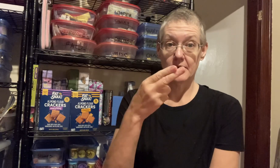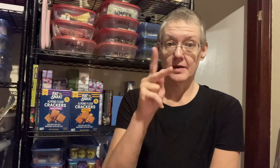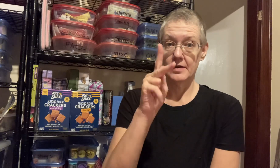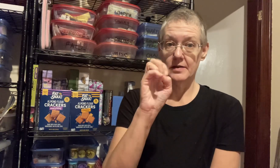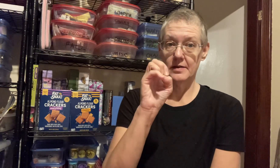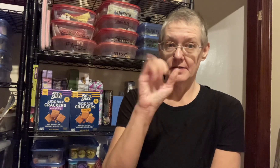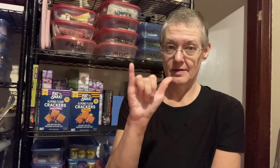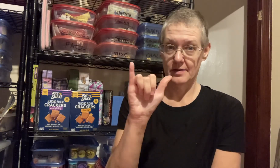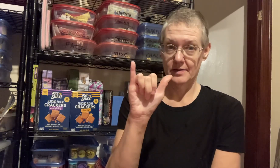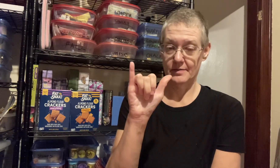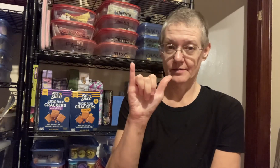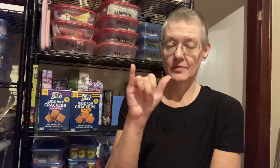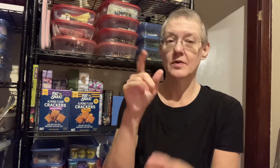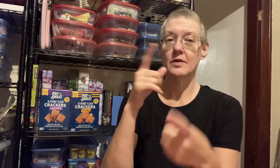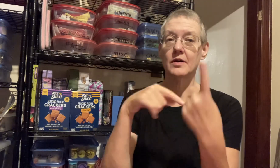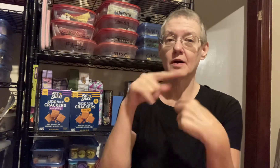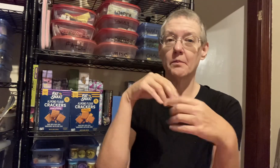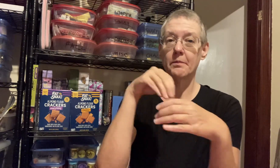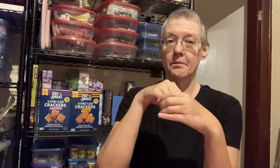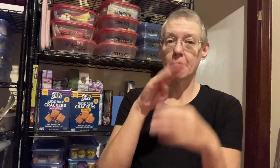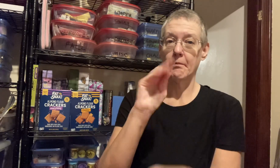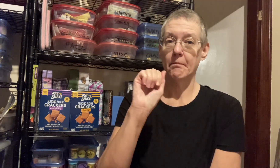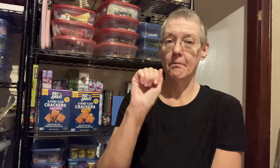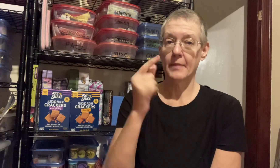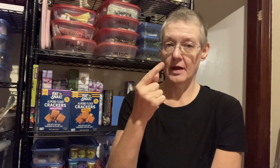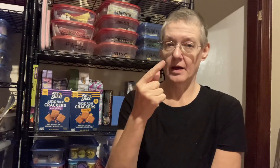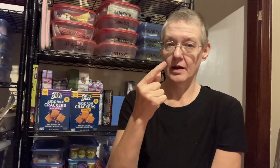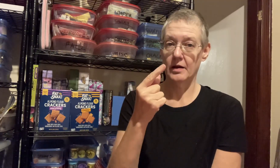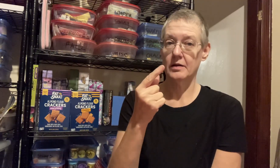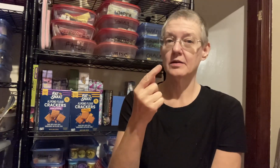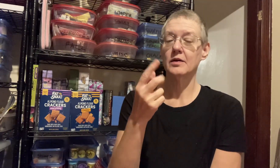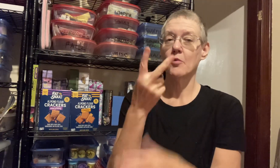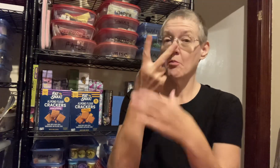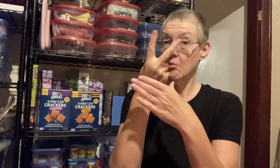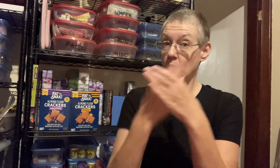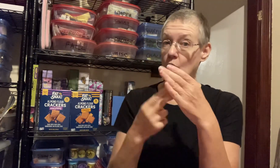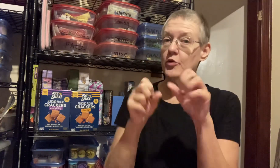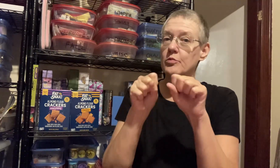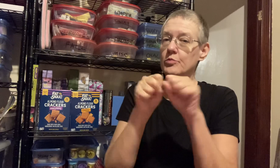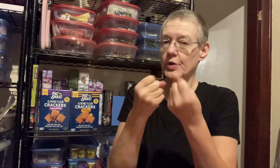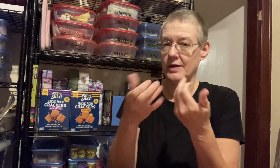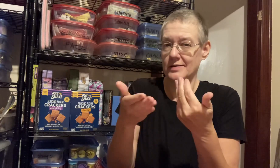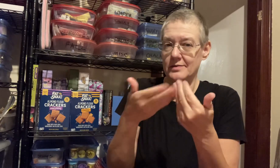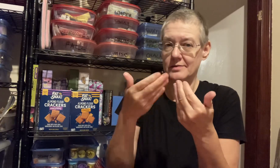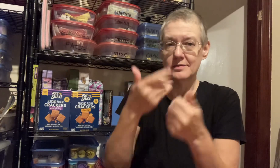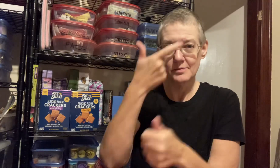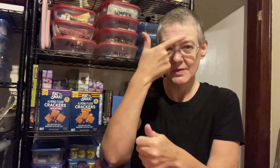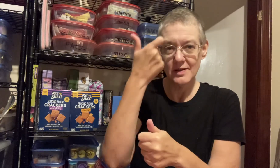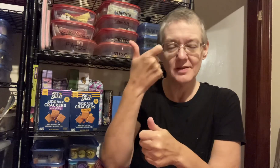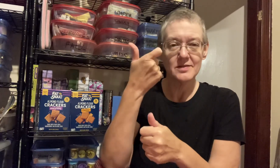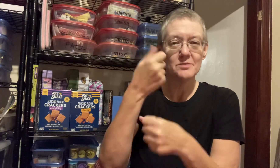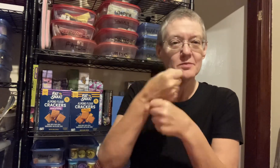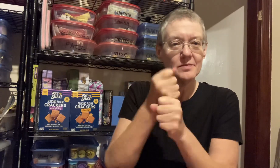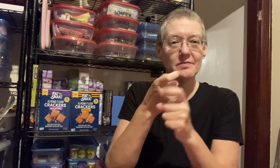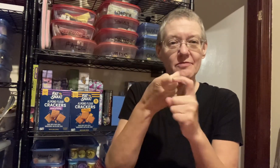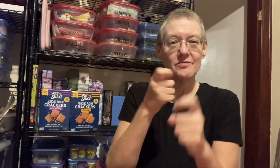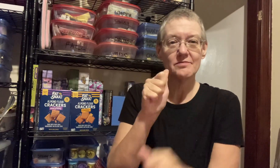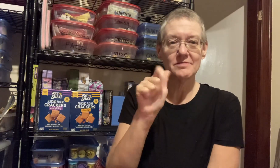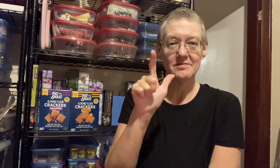is High Key crackers. They come in a bag. Both break easy because